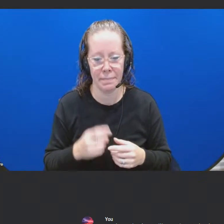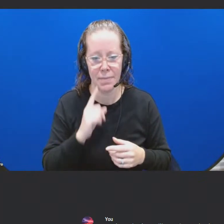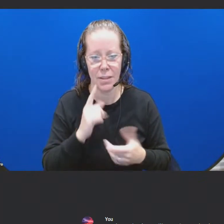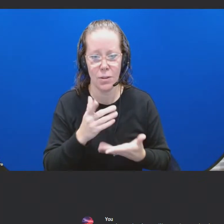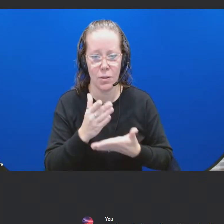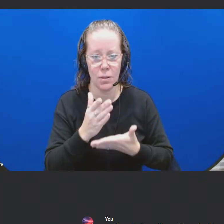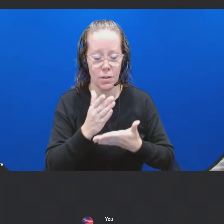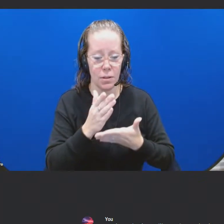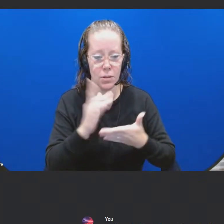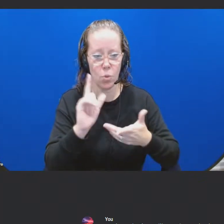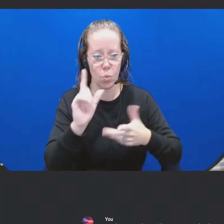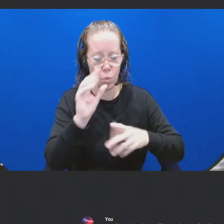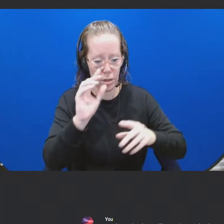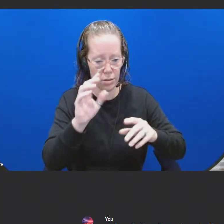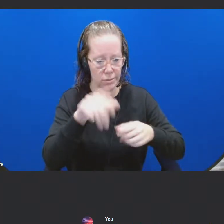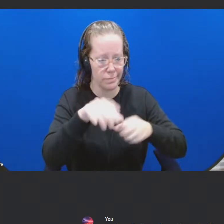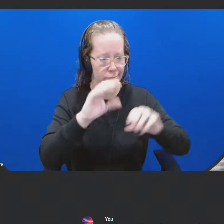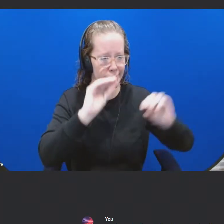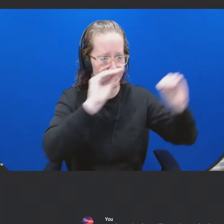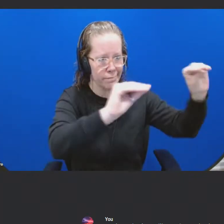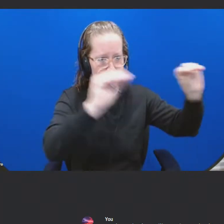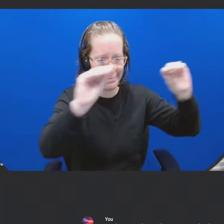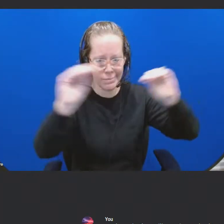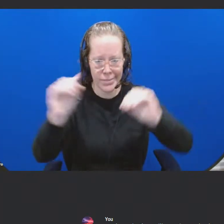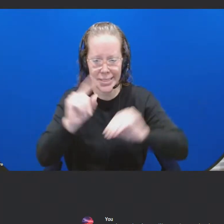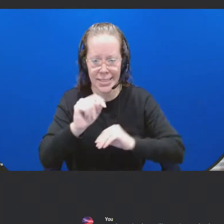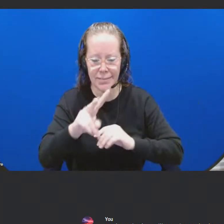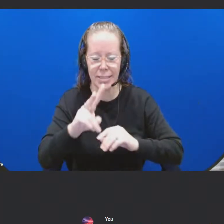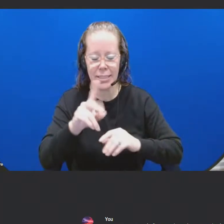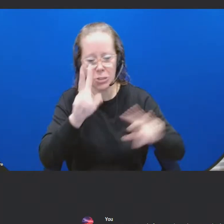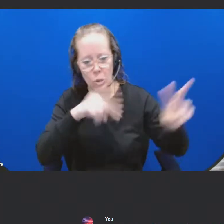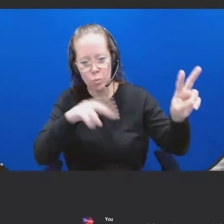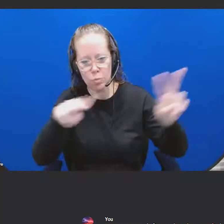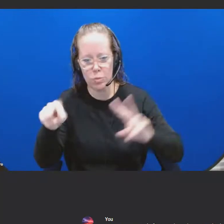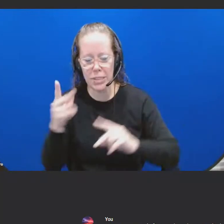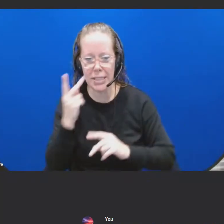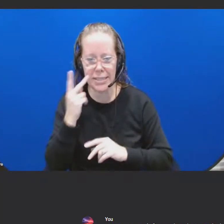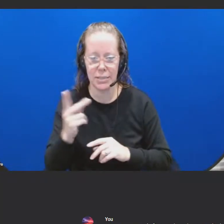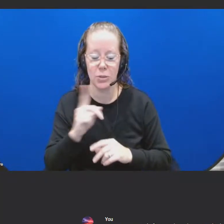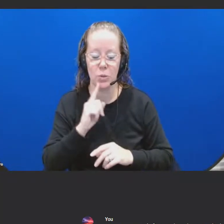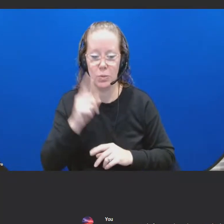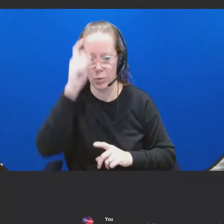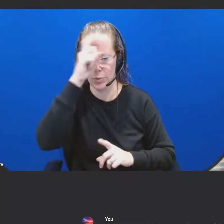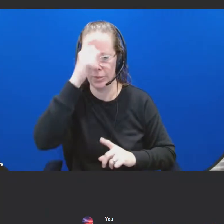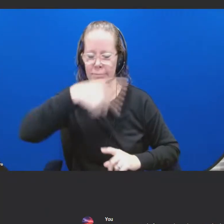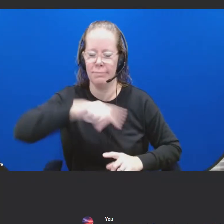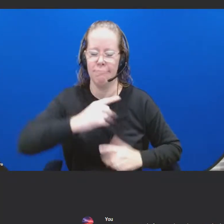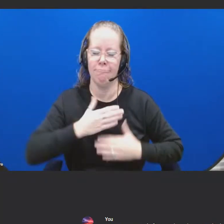it. So when you're in next time, take a look. The residents are quite pleased.